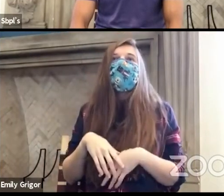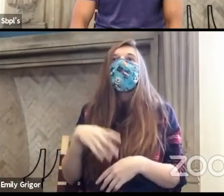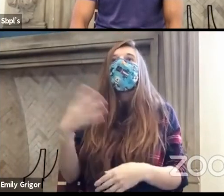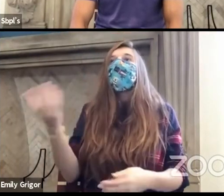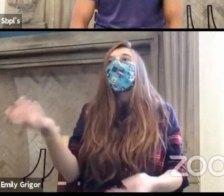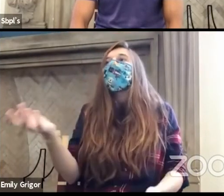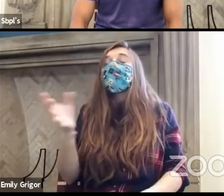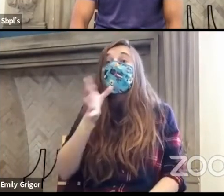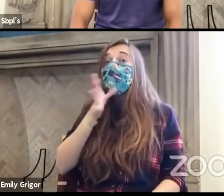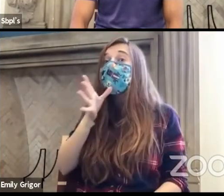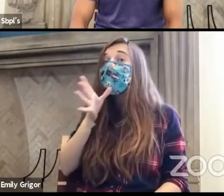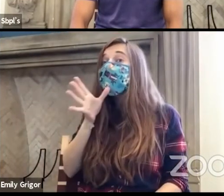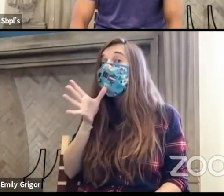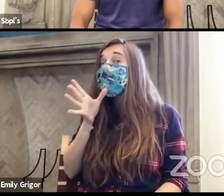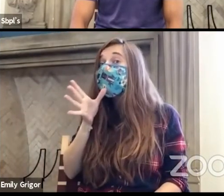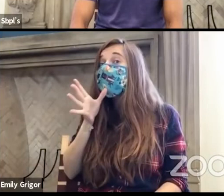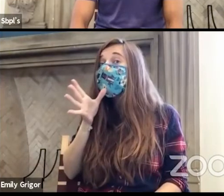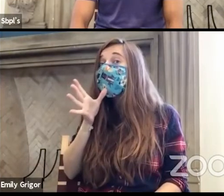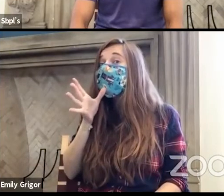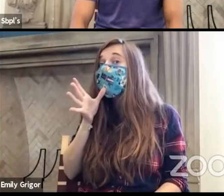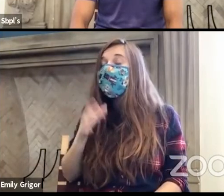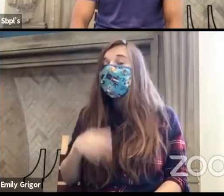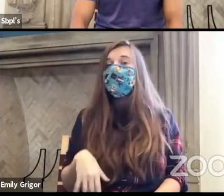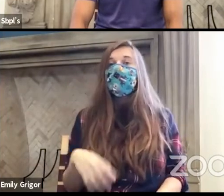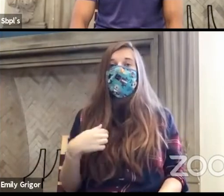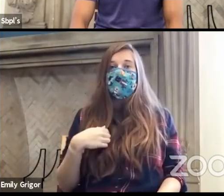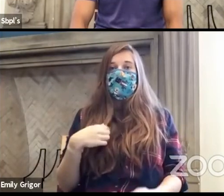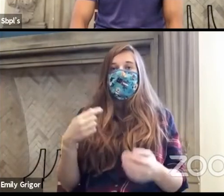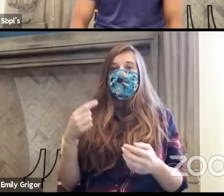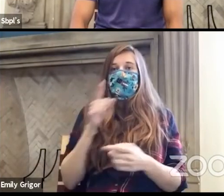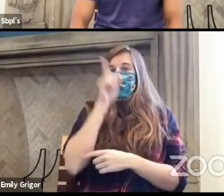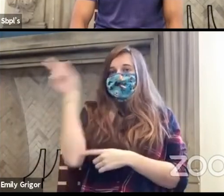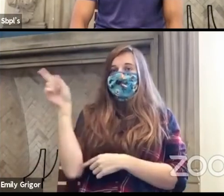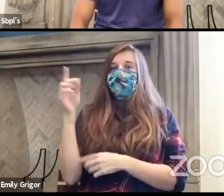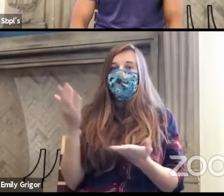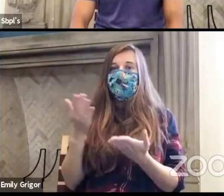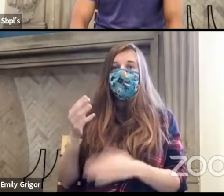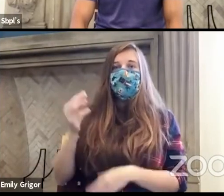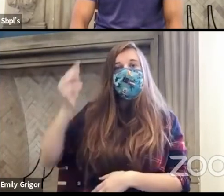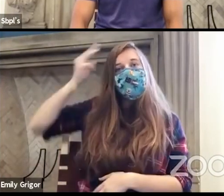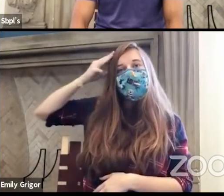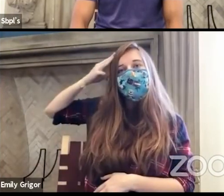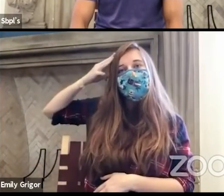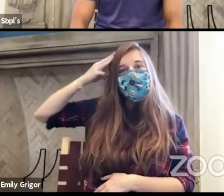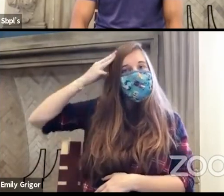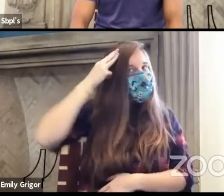The sign for mom in ASL is this, and in BSL, this is a sign for mom.